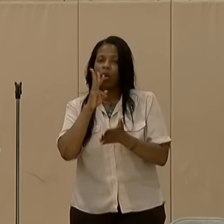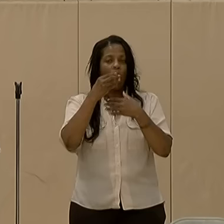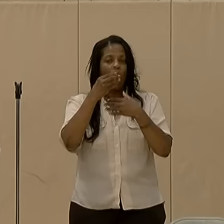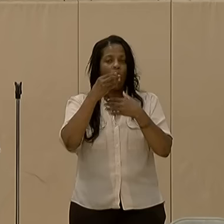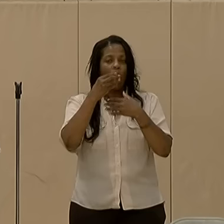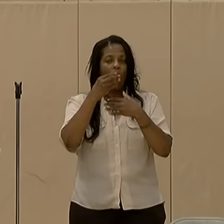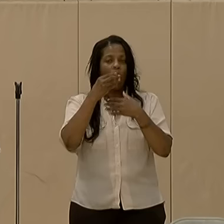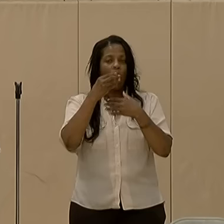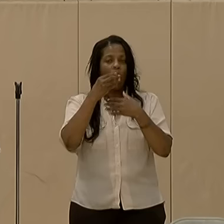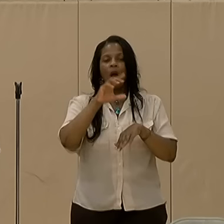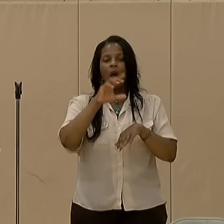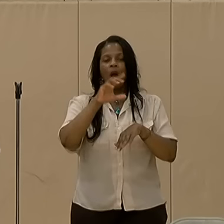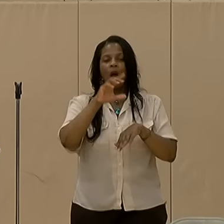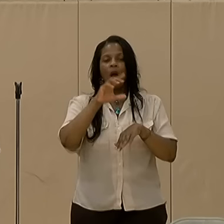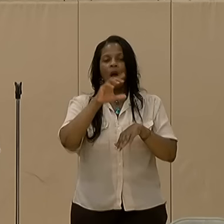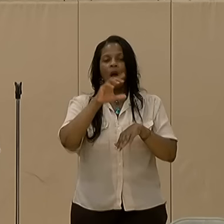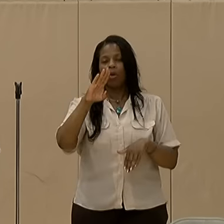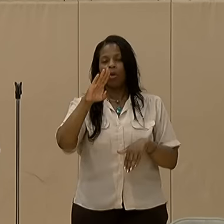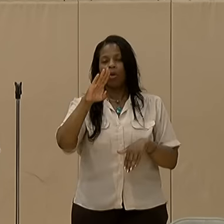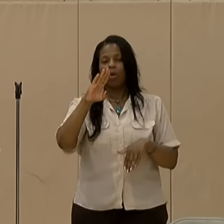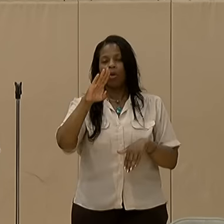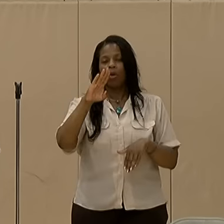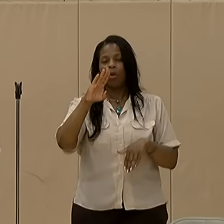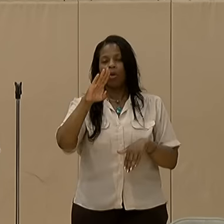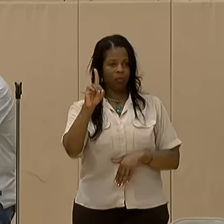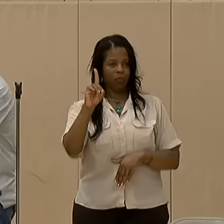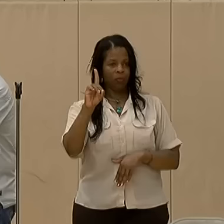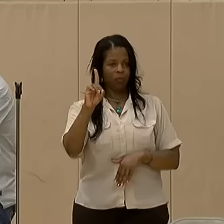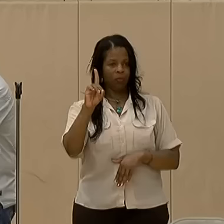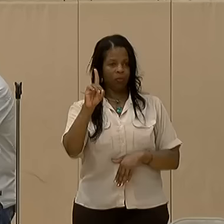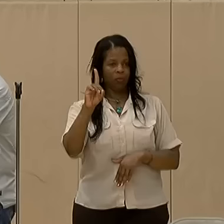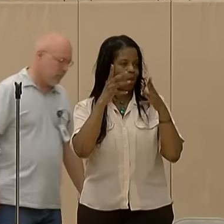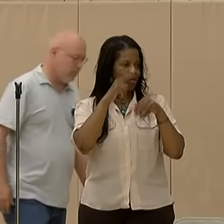That's all I wanted to say. I won't take a lot of time. Thank you.